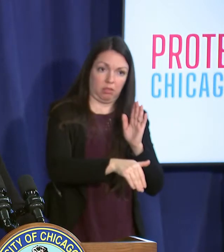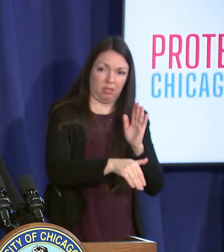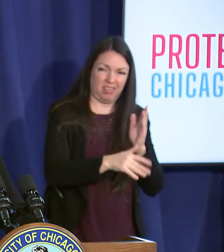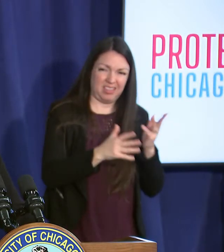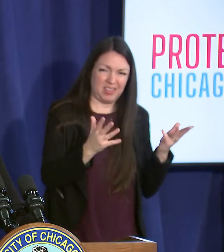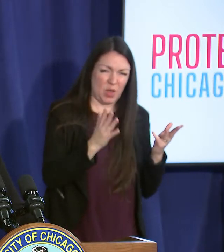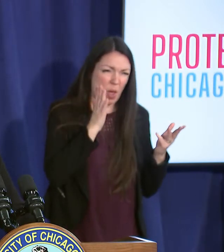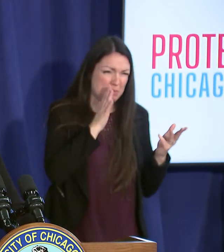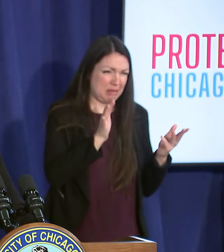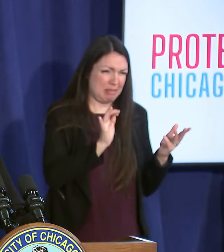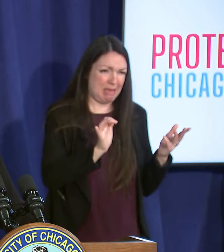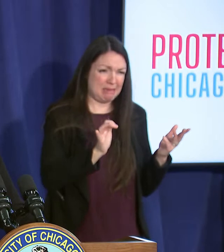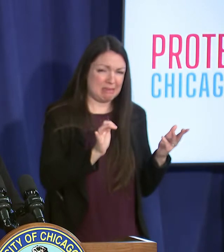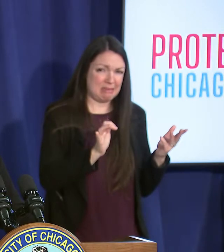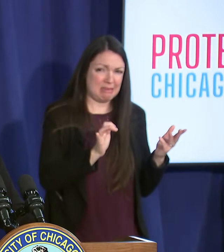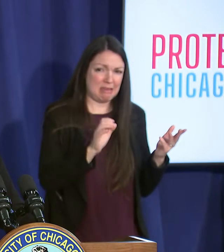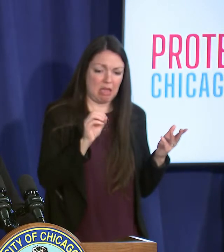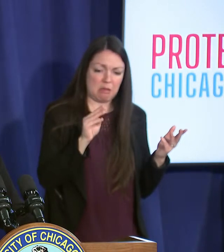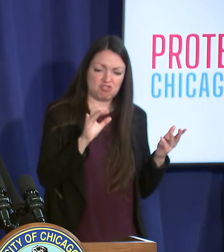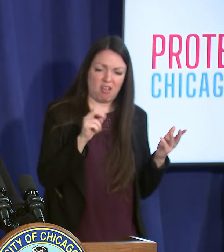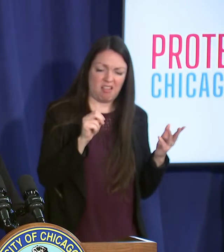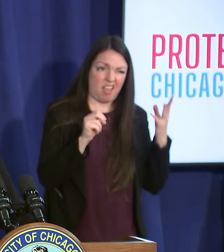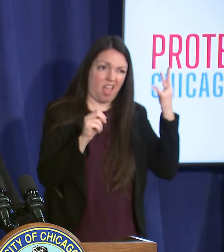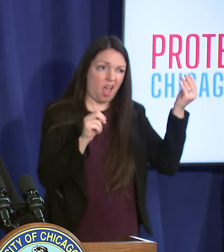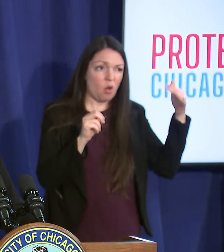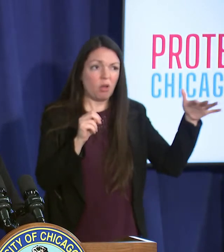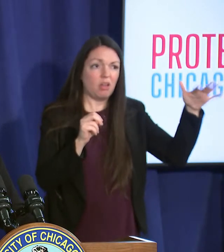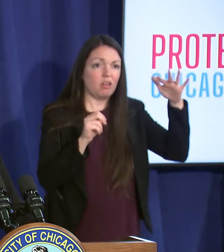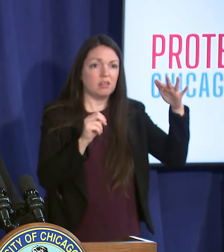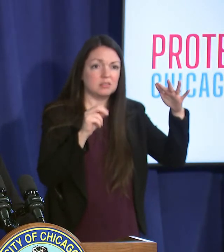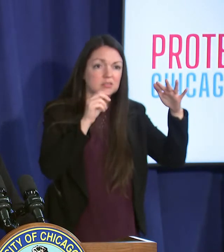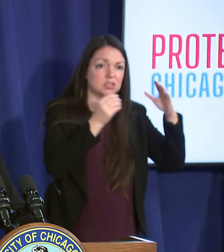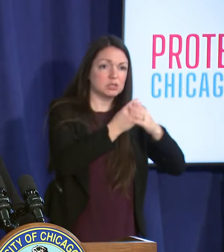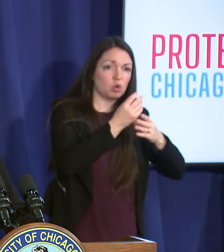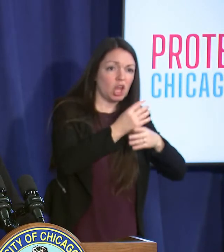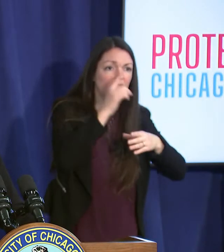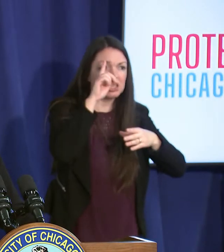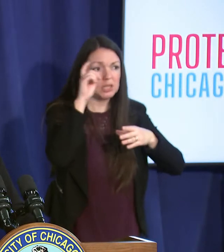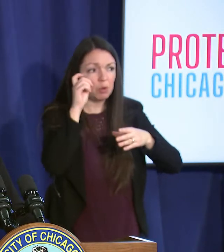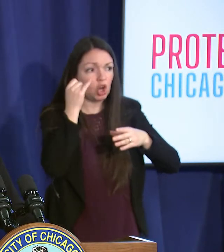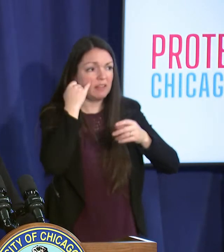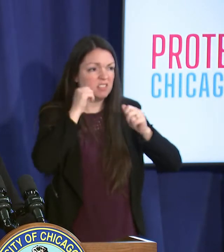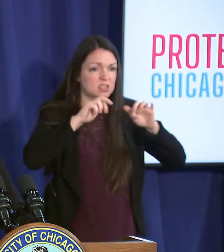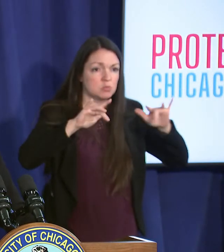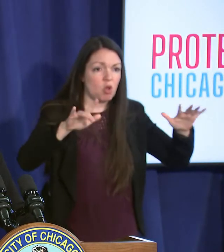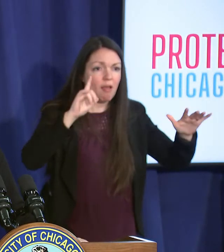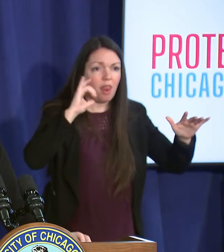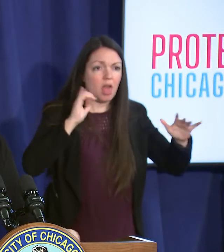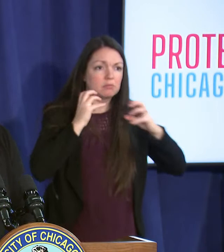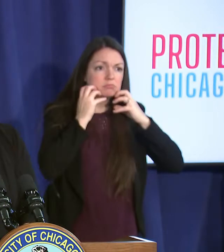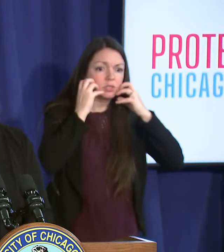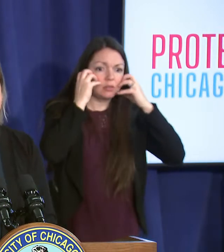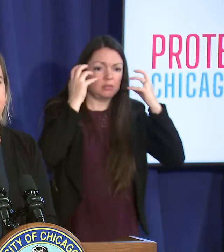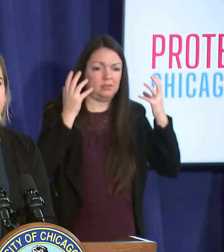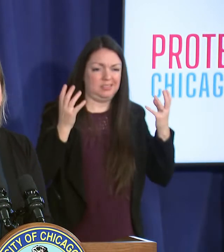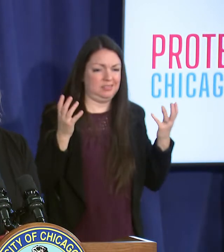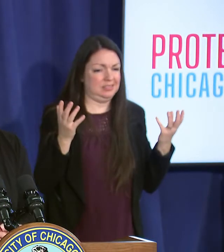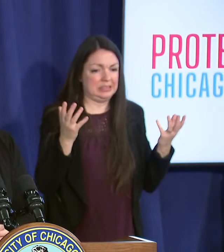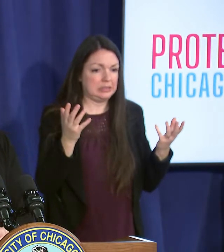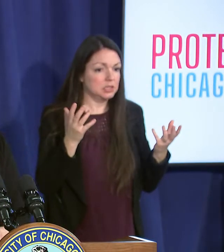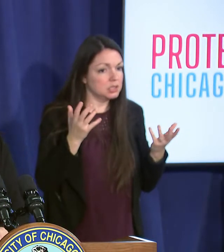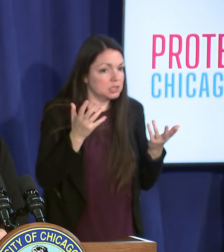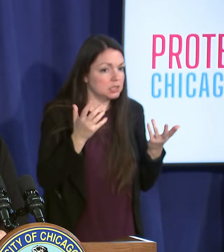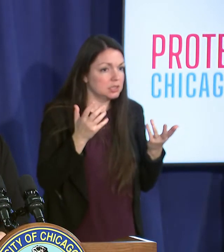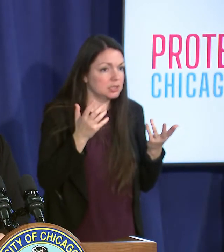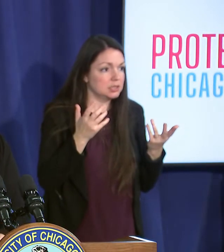having Omicron out in the open in the spring and summer and that kind of thing? I mean, I've heard that it spreads like measles and that kind of stuff too, but I